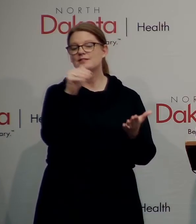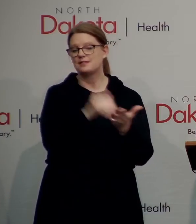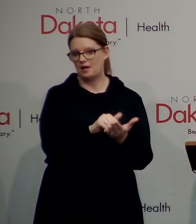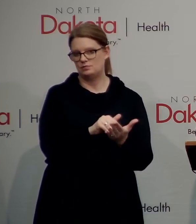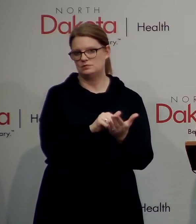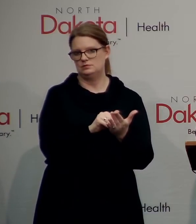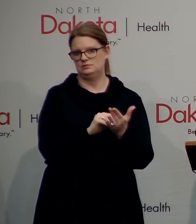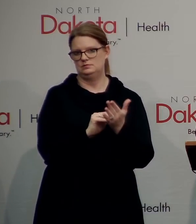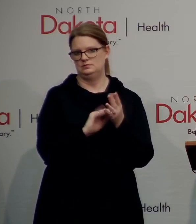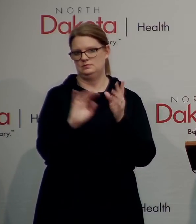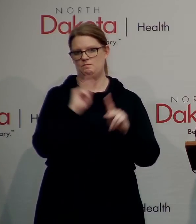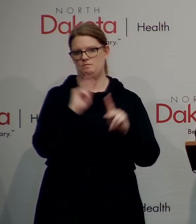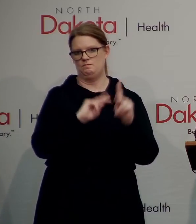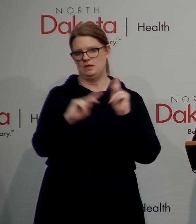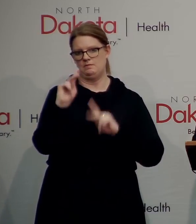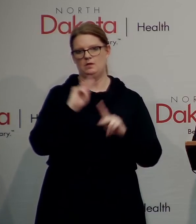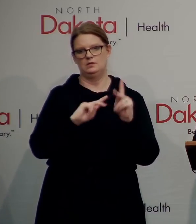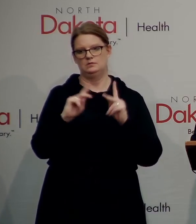45,000 people,